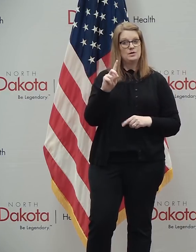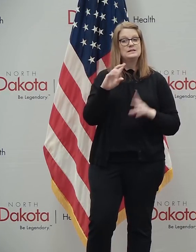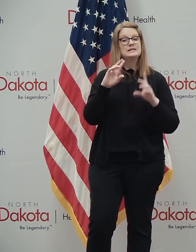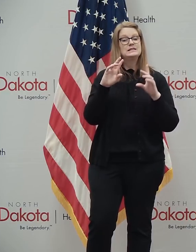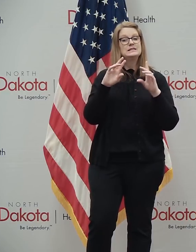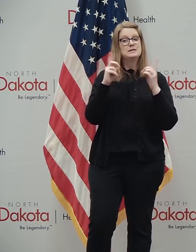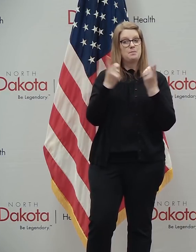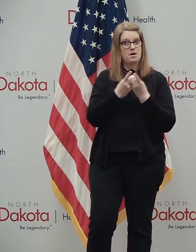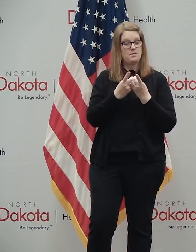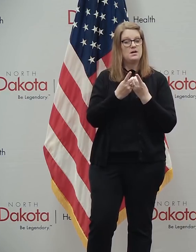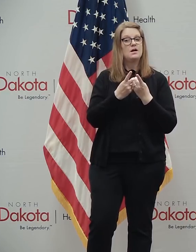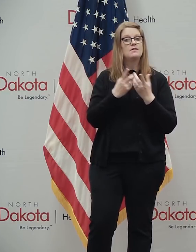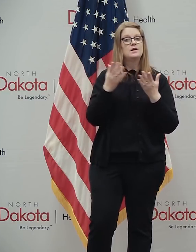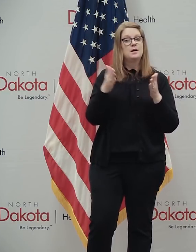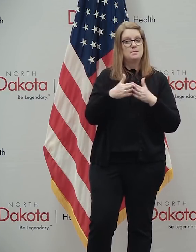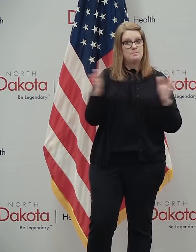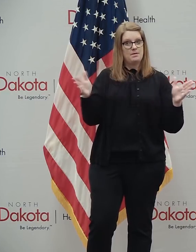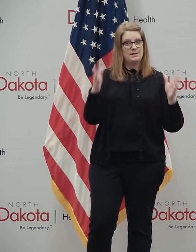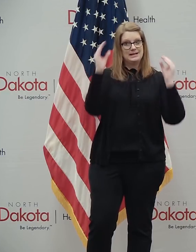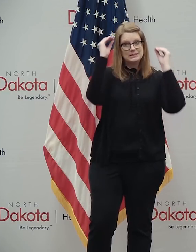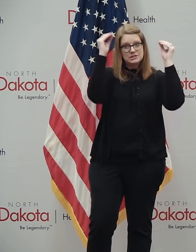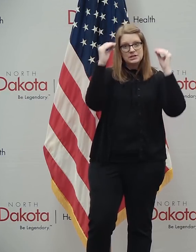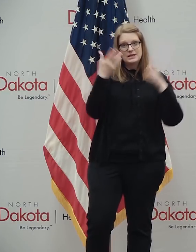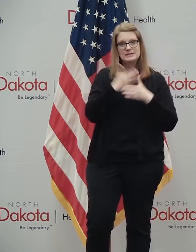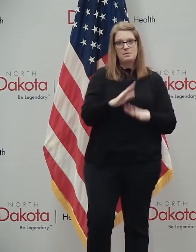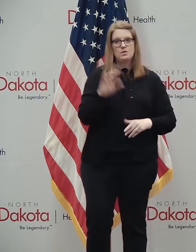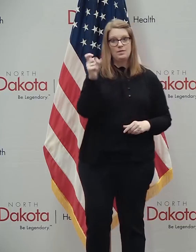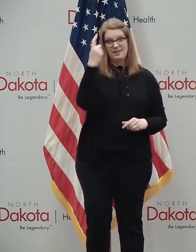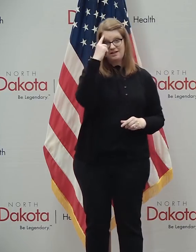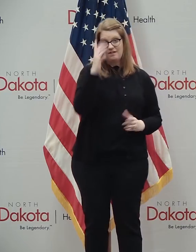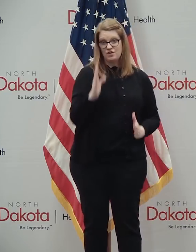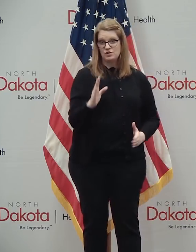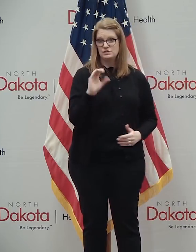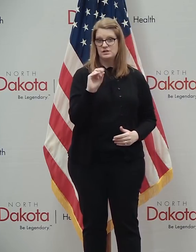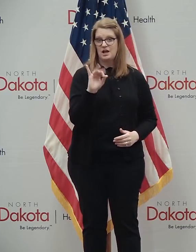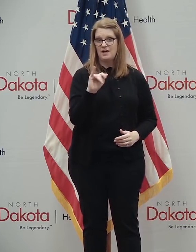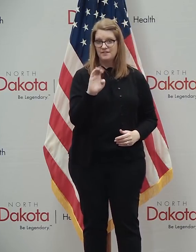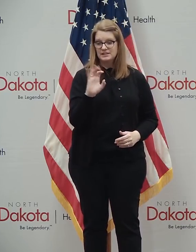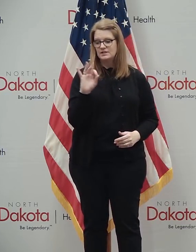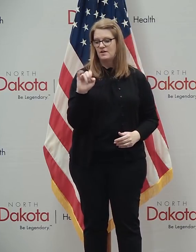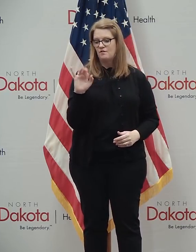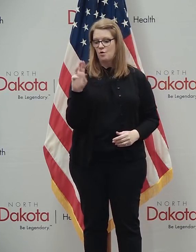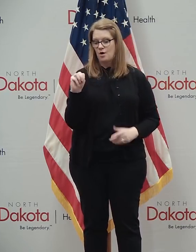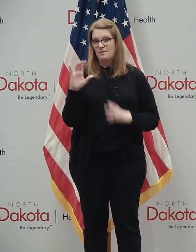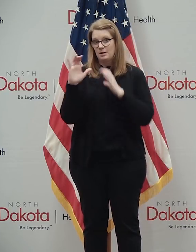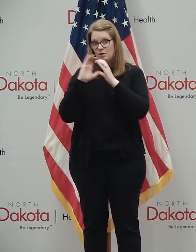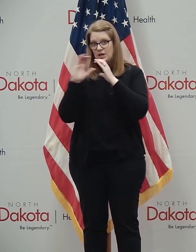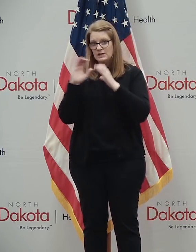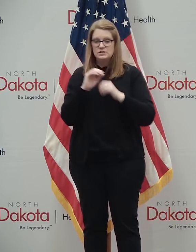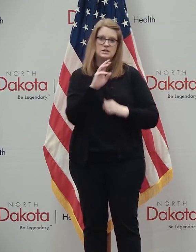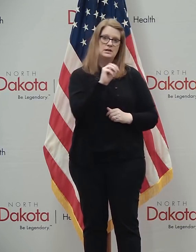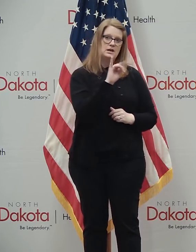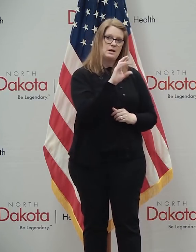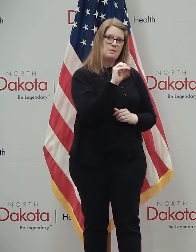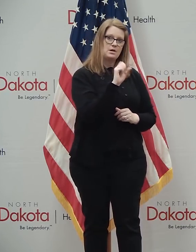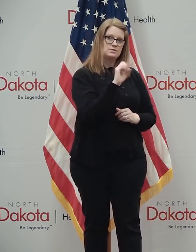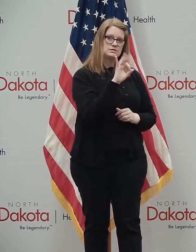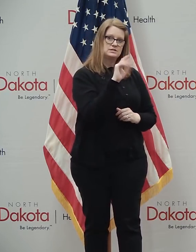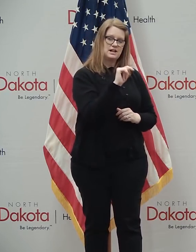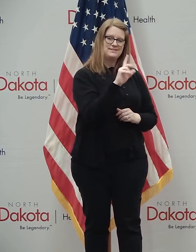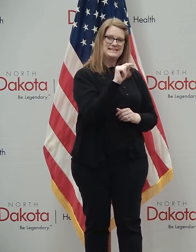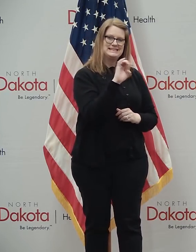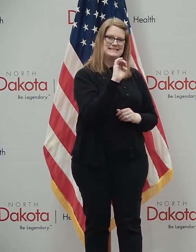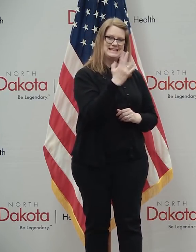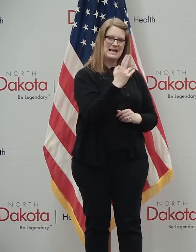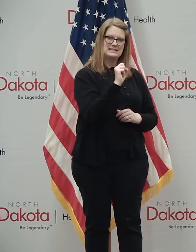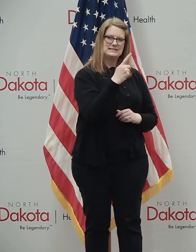Public Instruction is partnering with the Governor's Office, Forum Communications, and Microsoft's TechSpark team